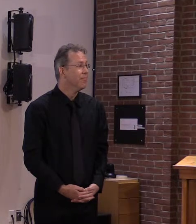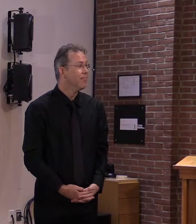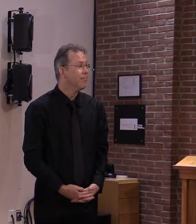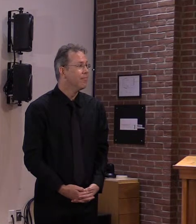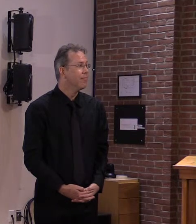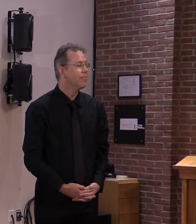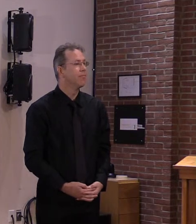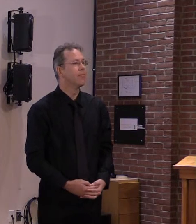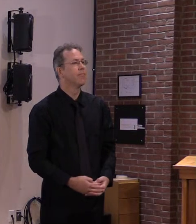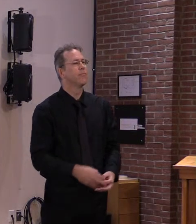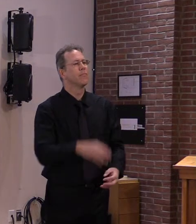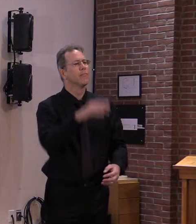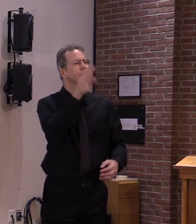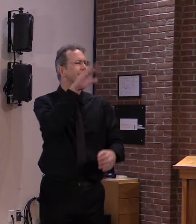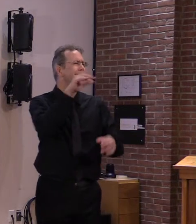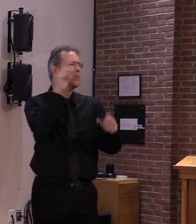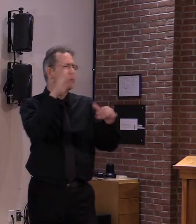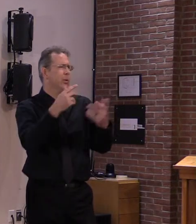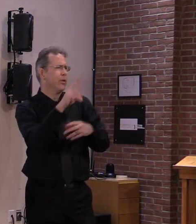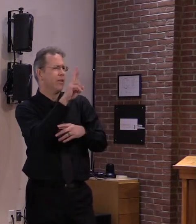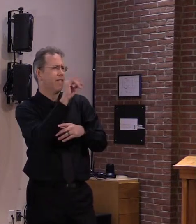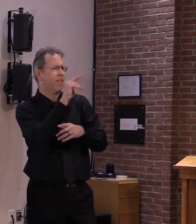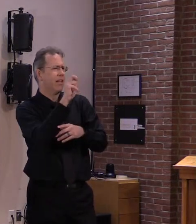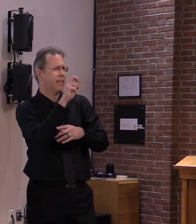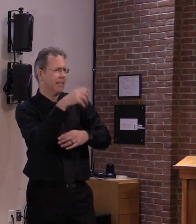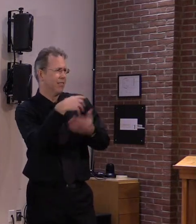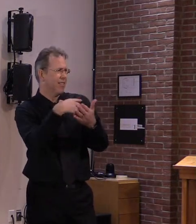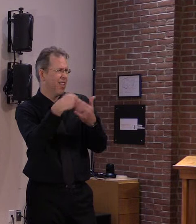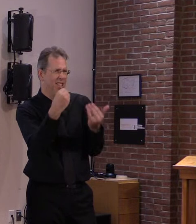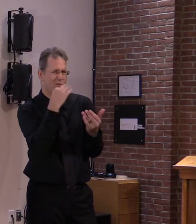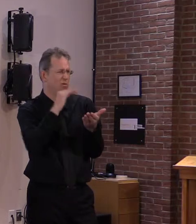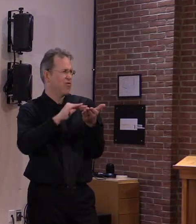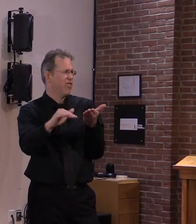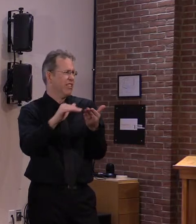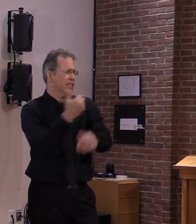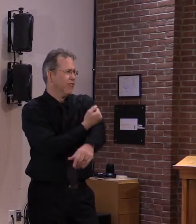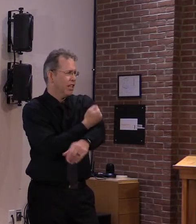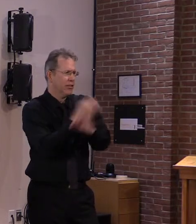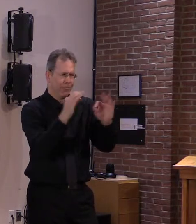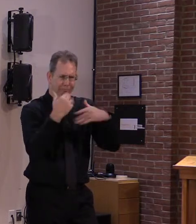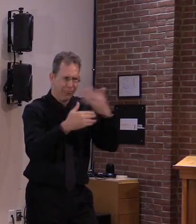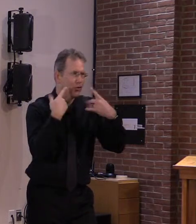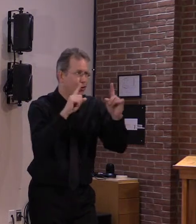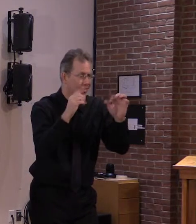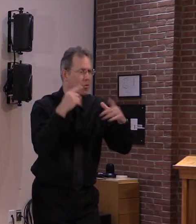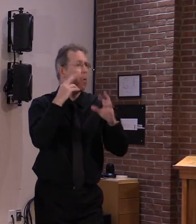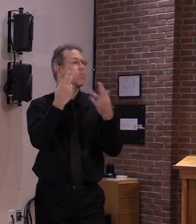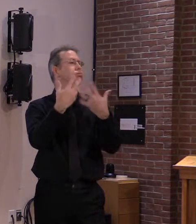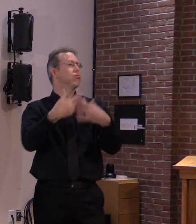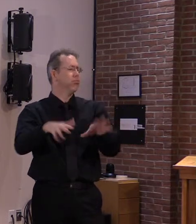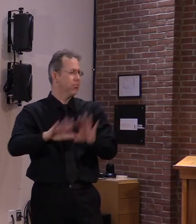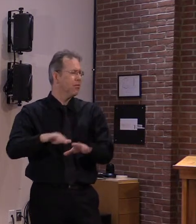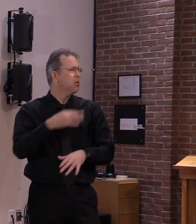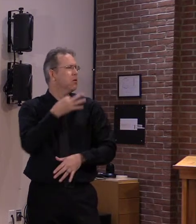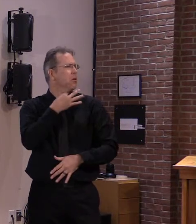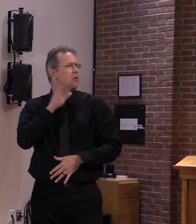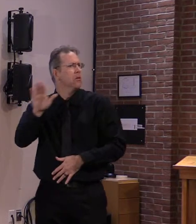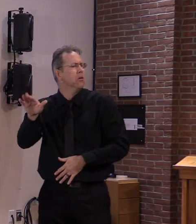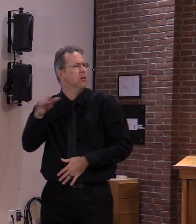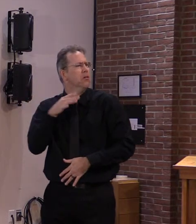into in-person, or a note is sent in with their children to the schools.